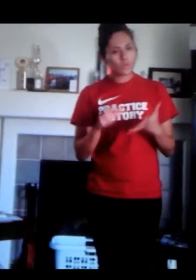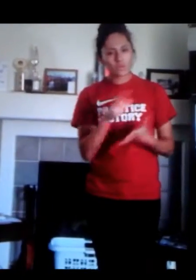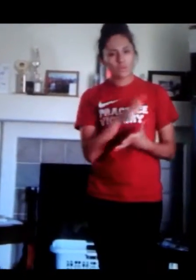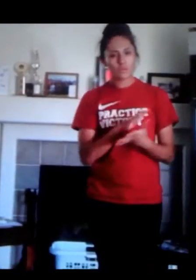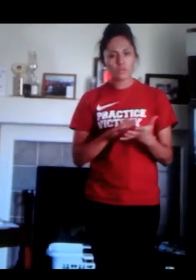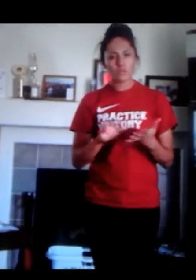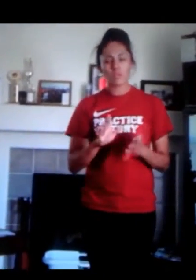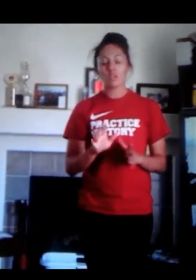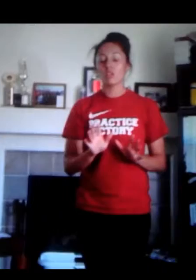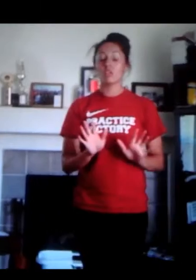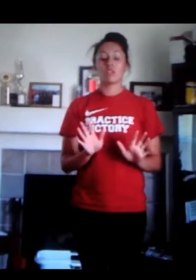me.